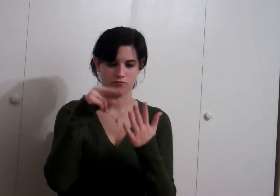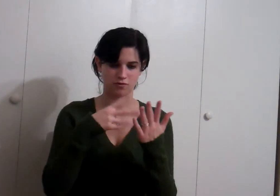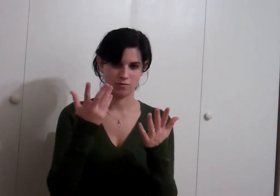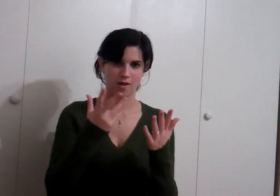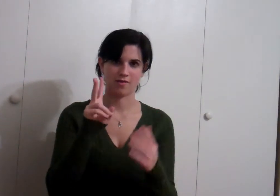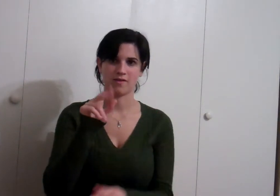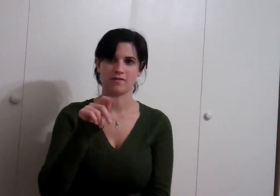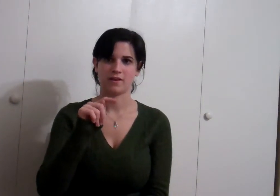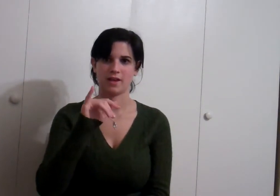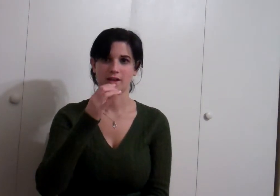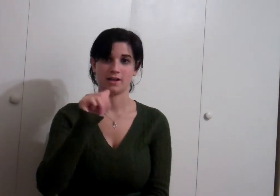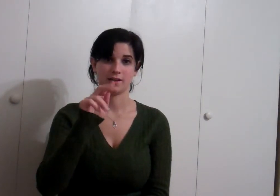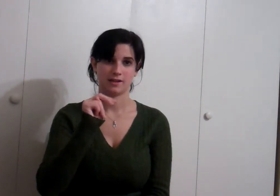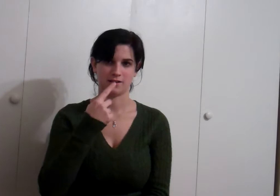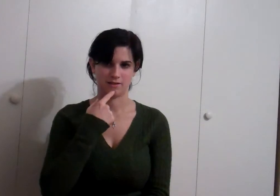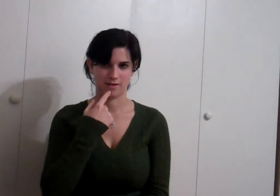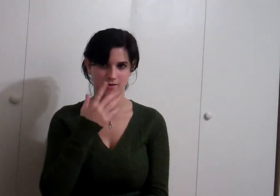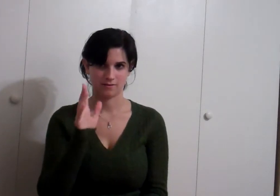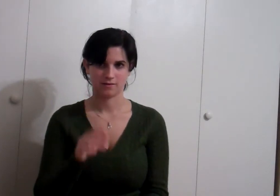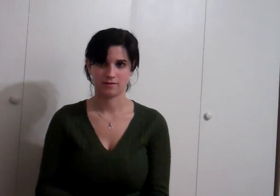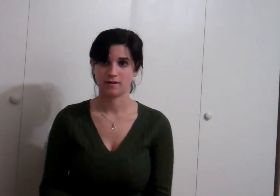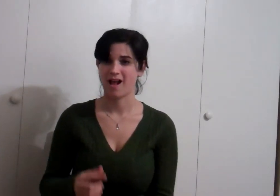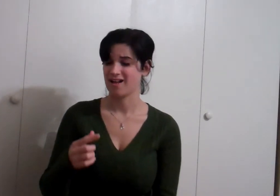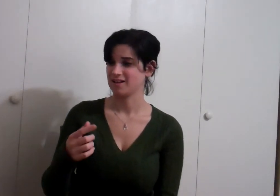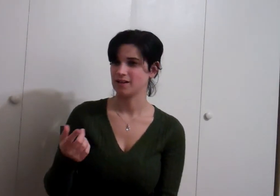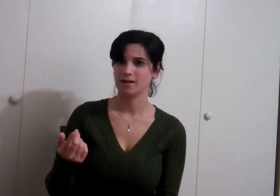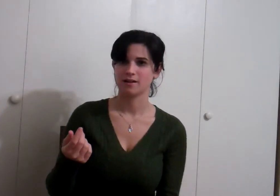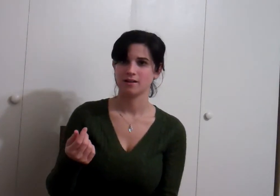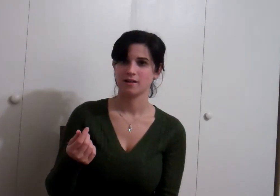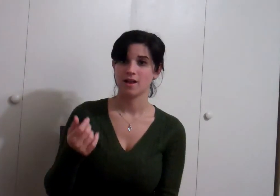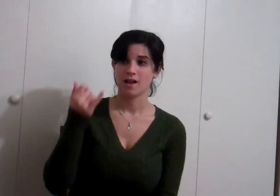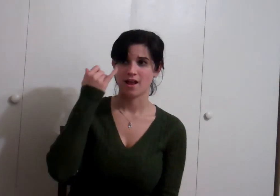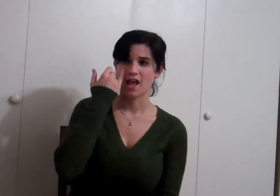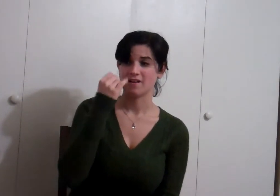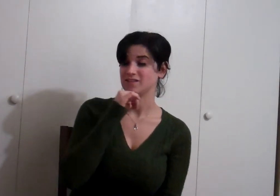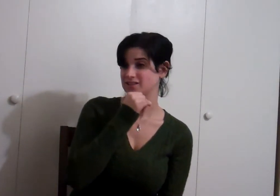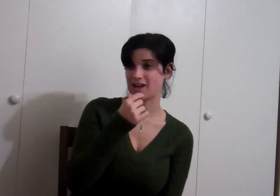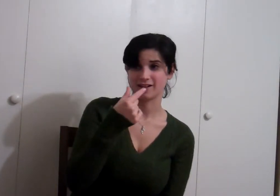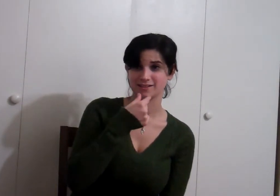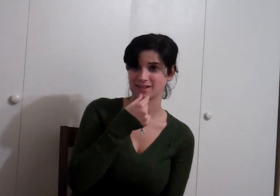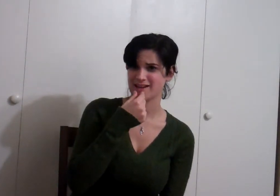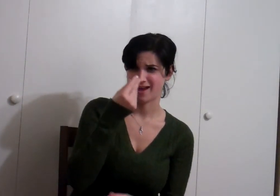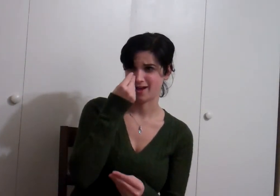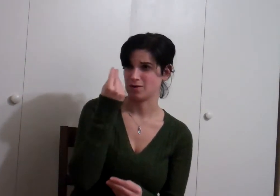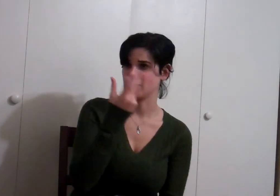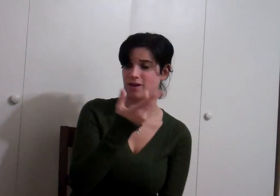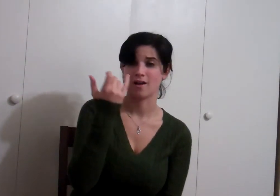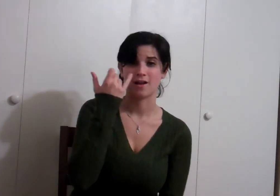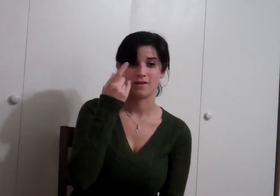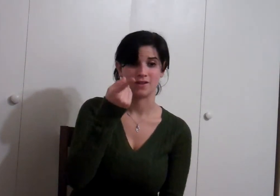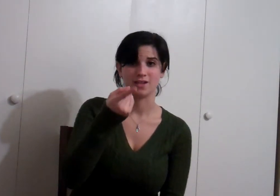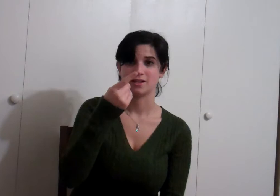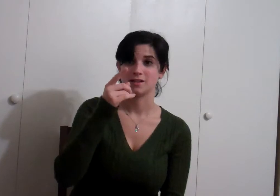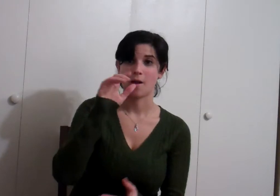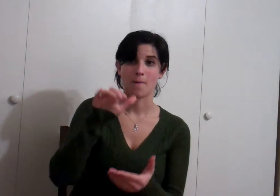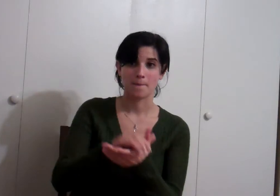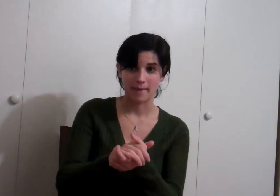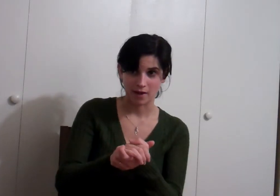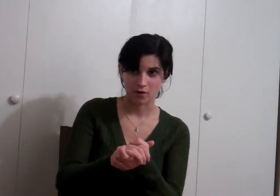Okay with you? If he's married, I don't like it. Is it disrespectful to his wife? They're not actually. We should clear this up. They're not actually kissing. This